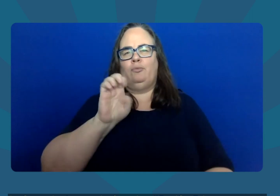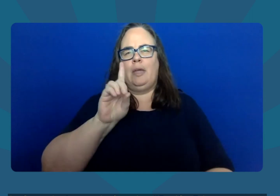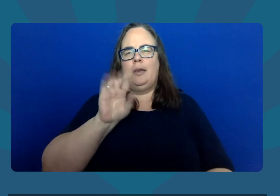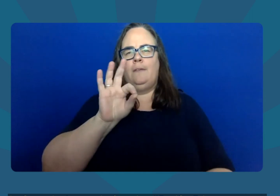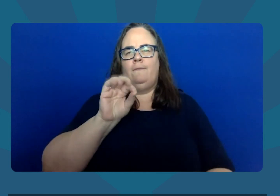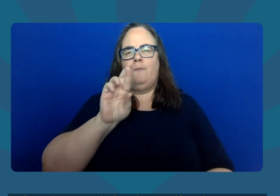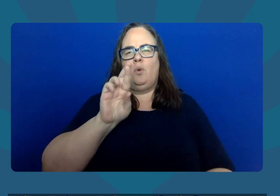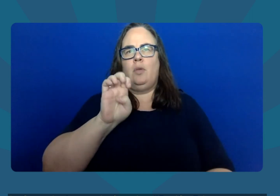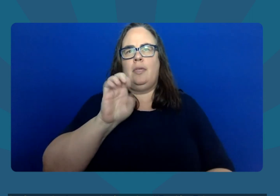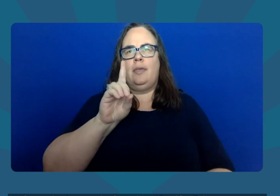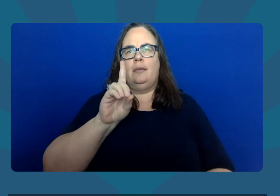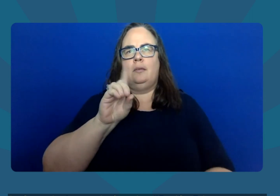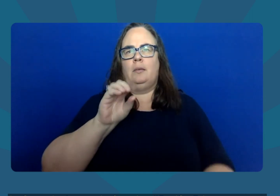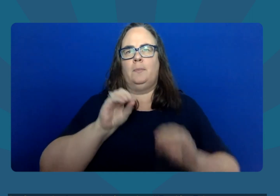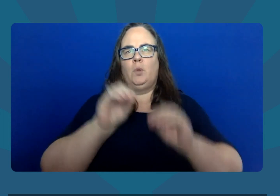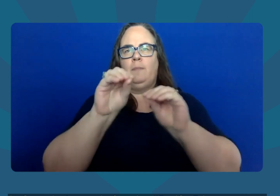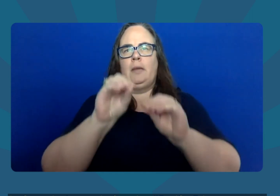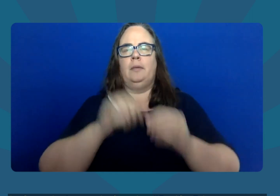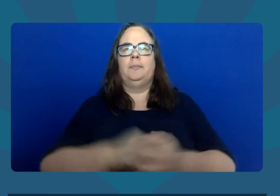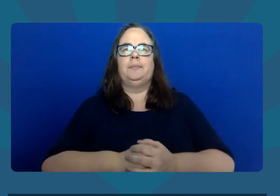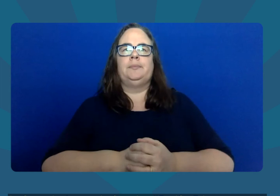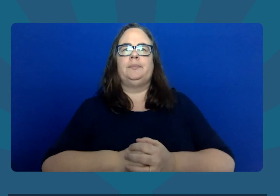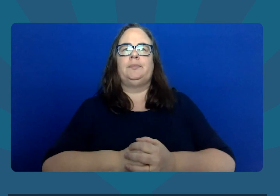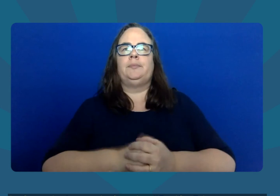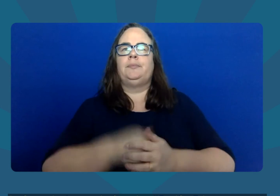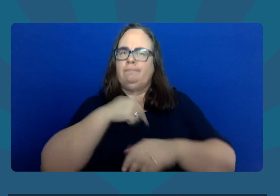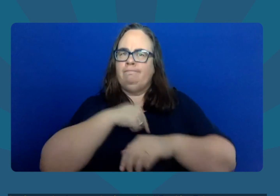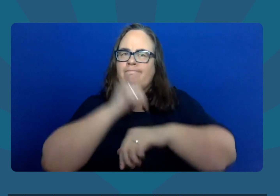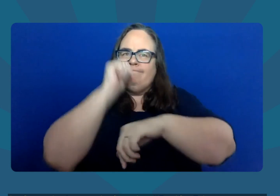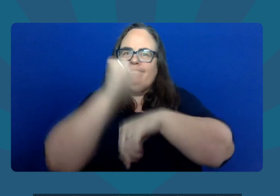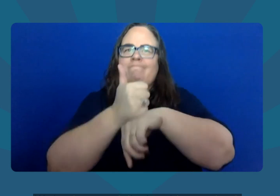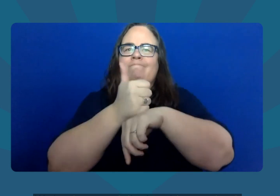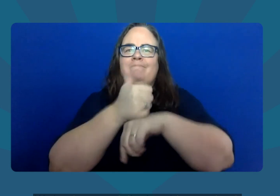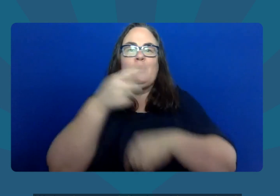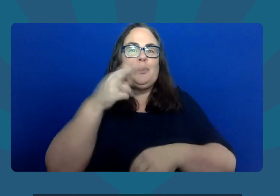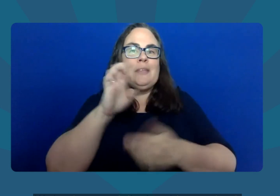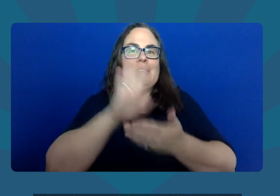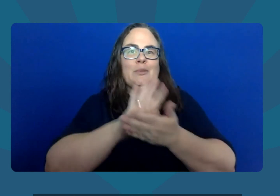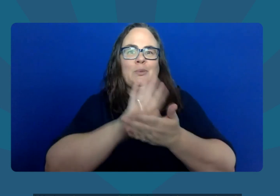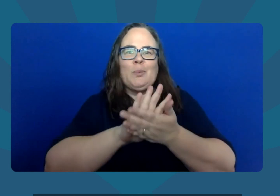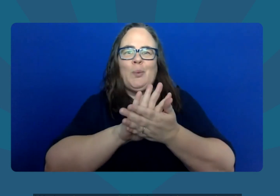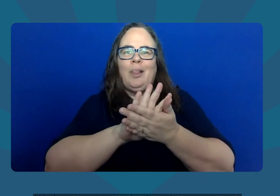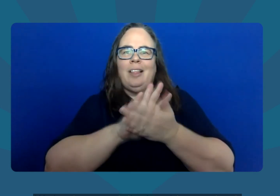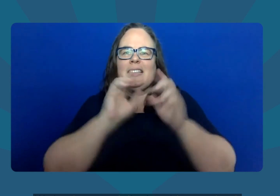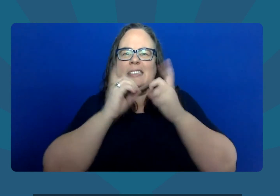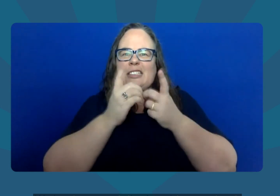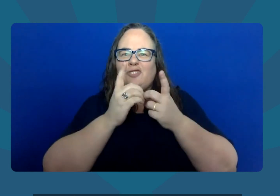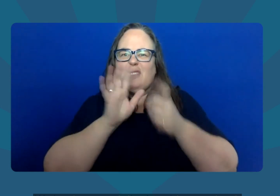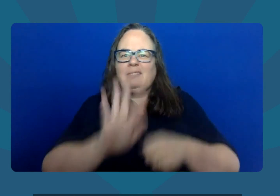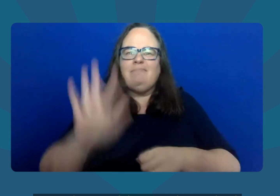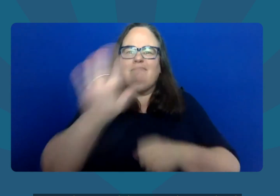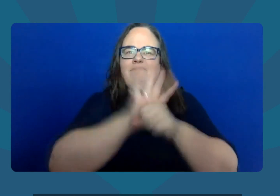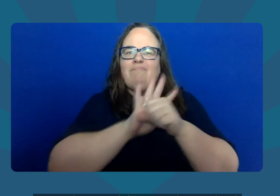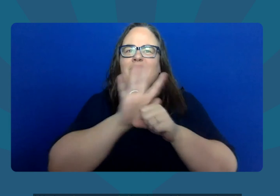the hashtag Red4Ed movement. We implemented district-wide